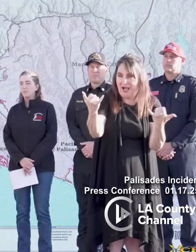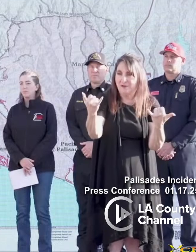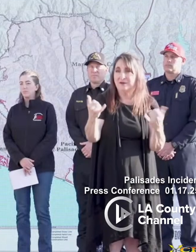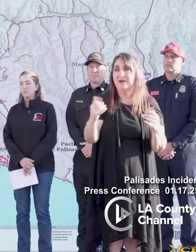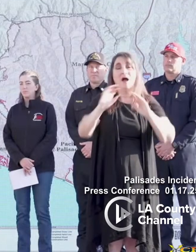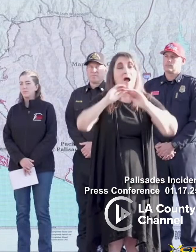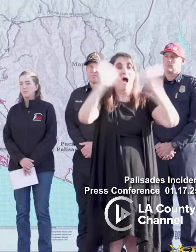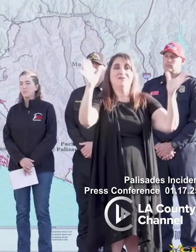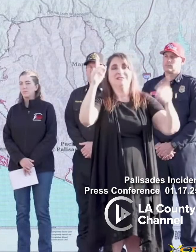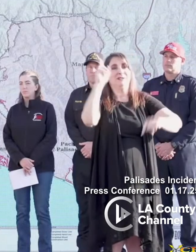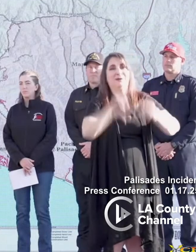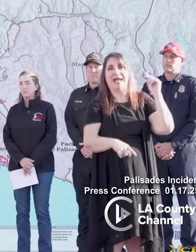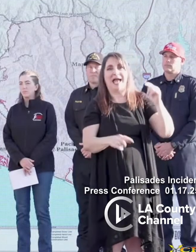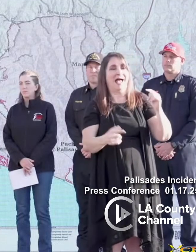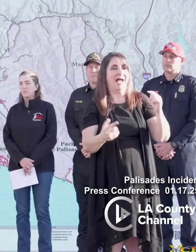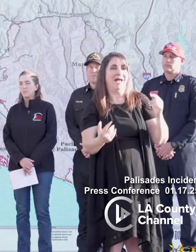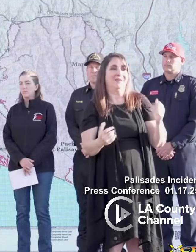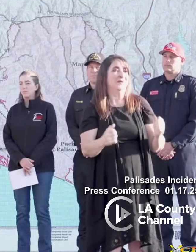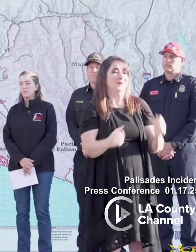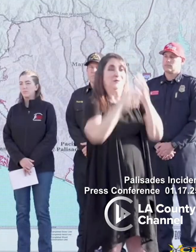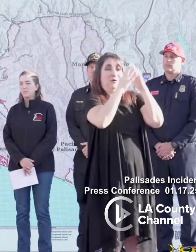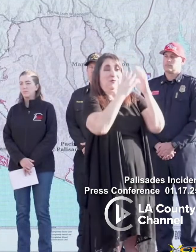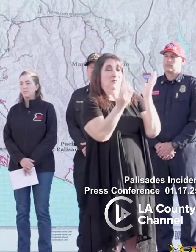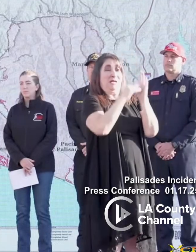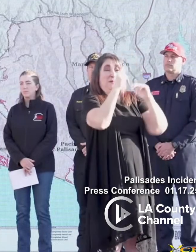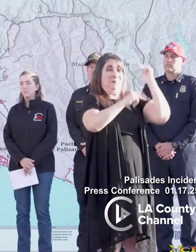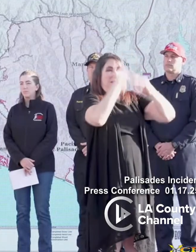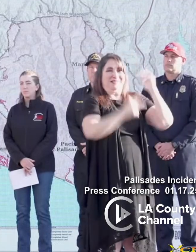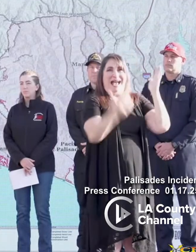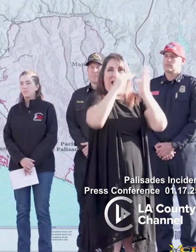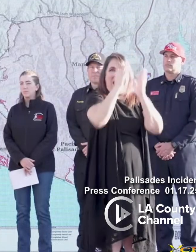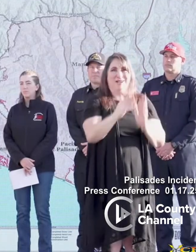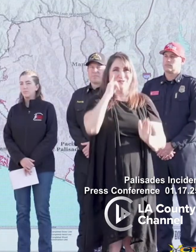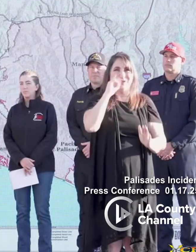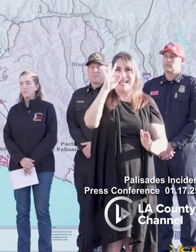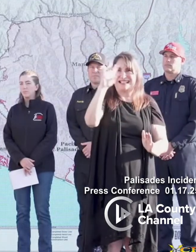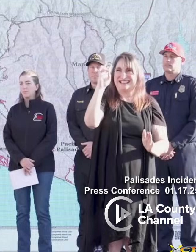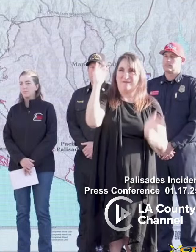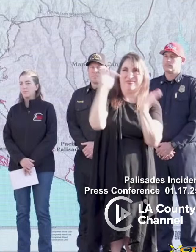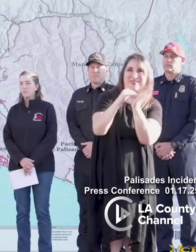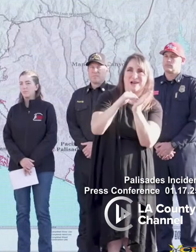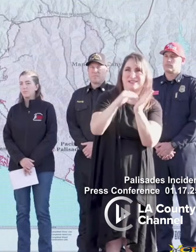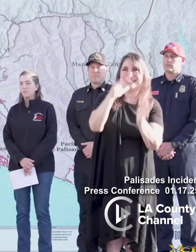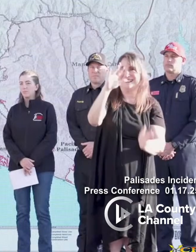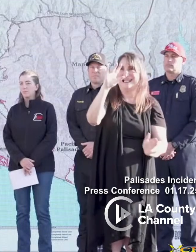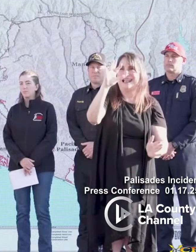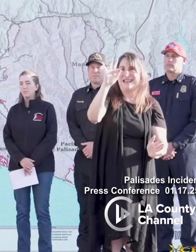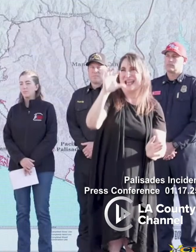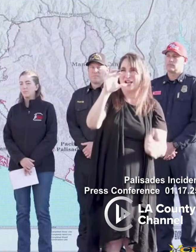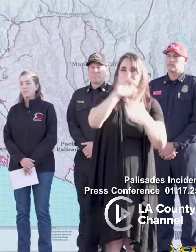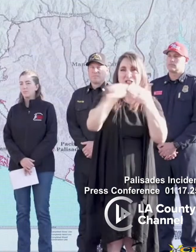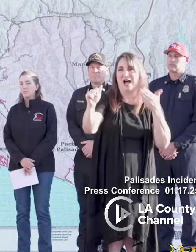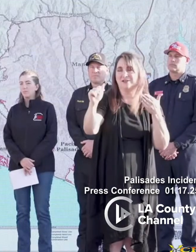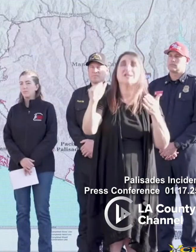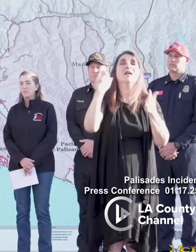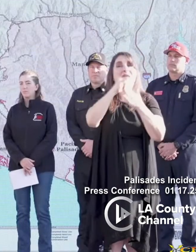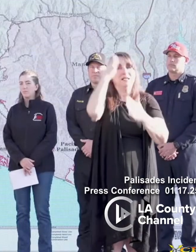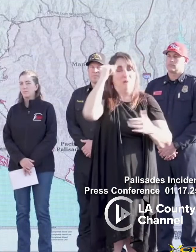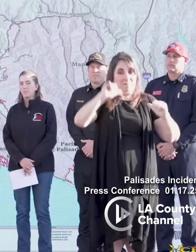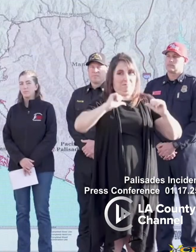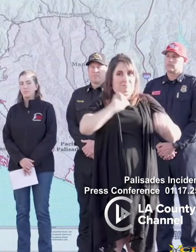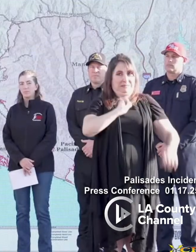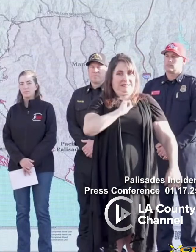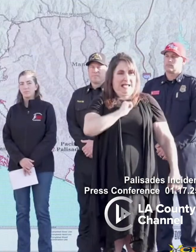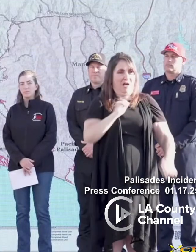can't rebuild a house even for $97,900. That's why I've got to go to Congress and do my best